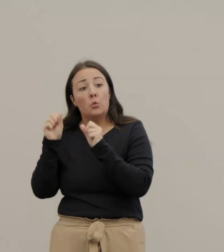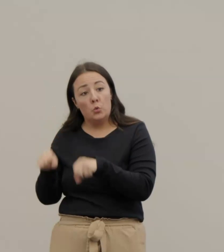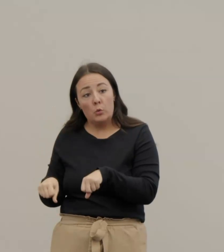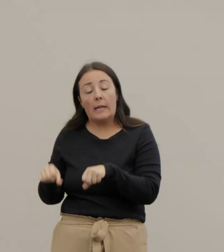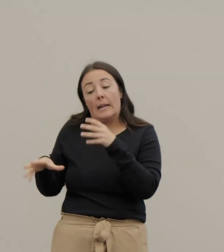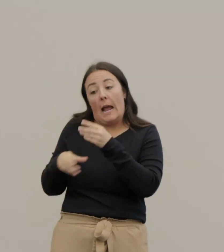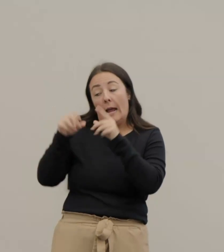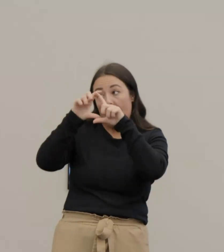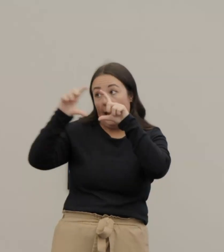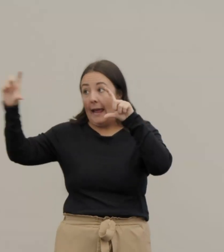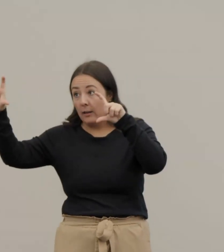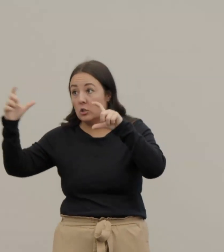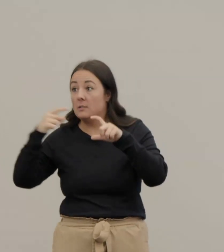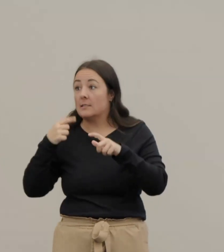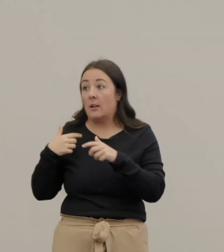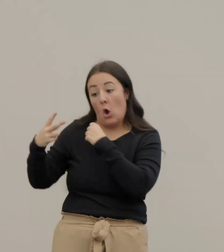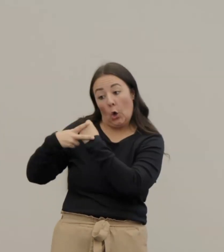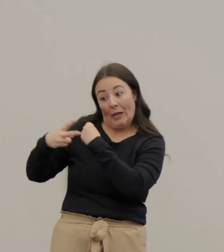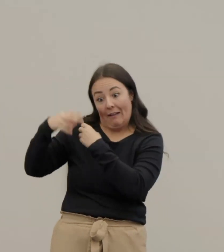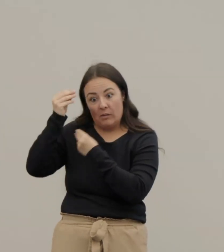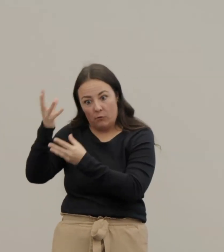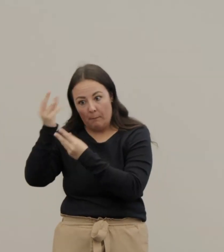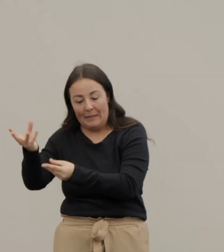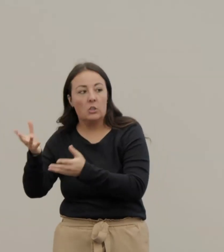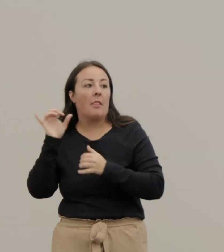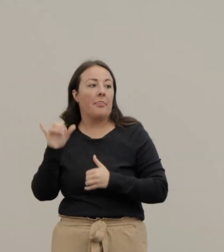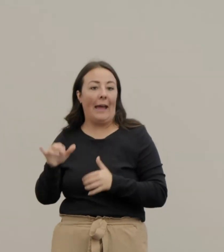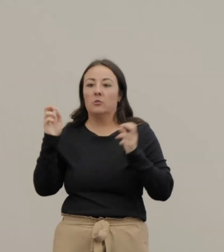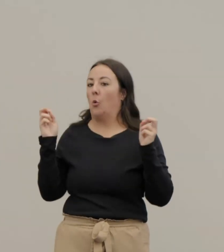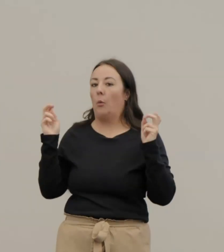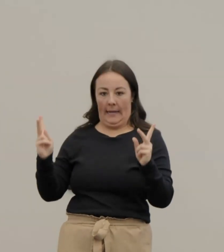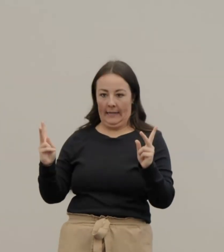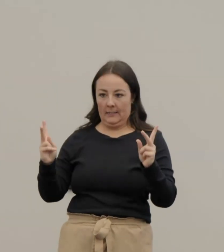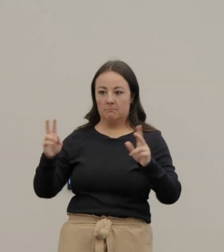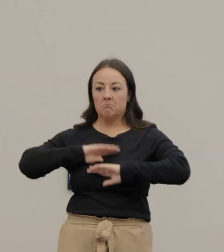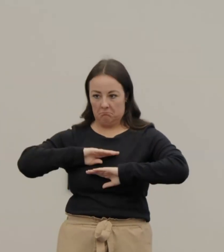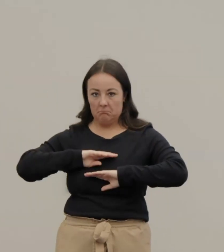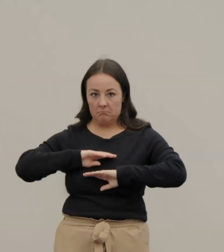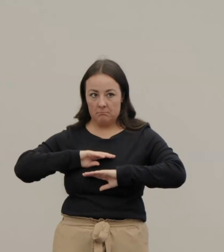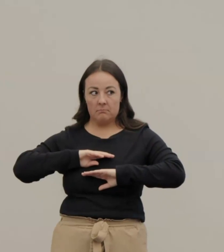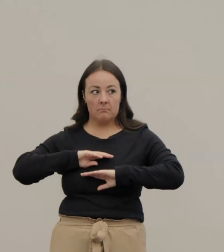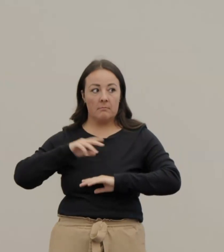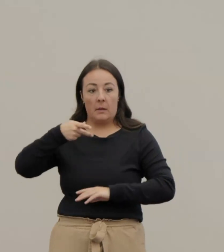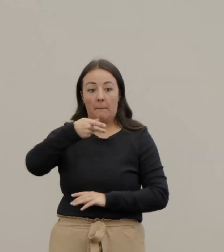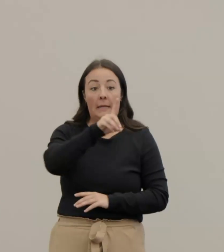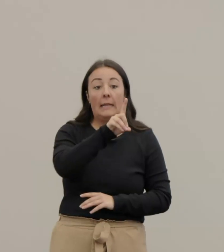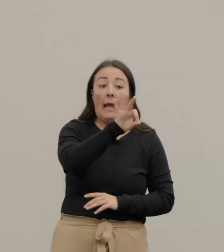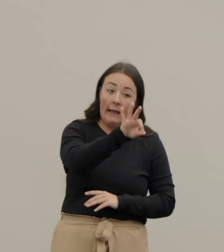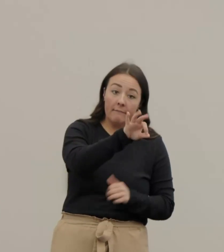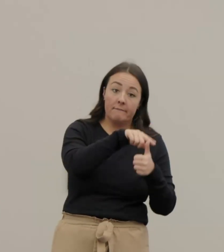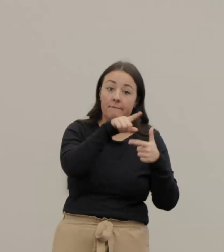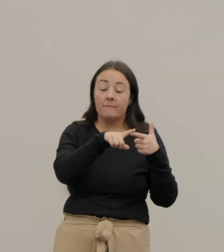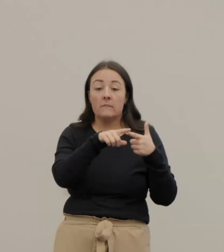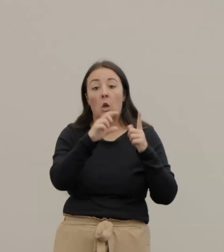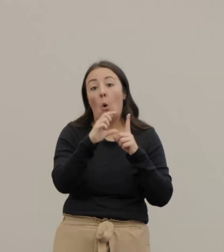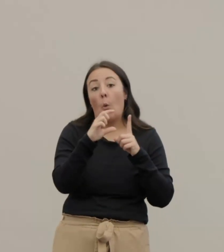or put on the page archived information. That is okay. A PDF, a Word document,